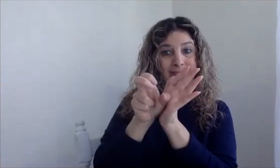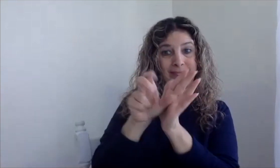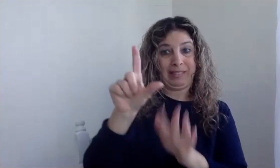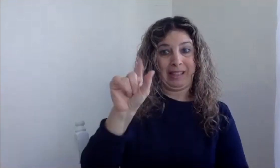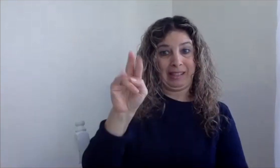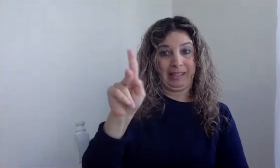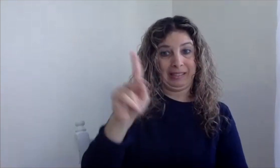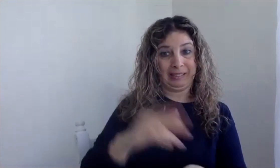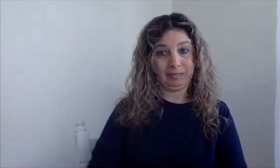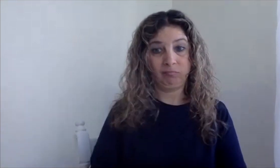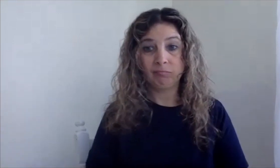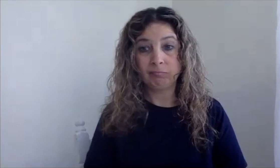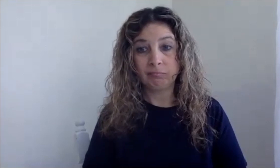So I asked for that Zoom recording